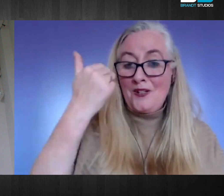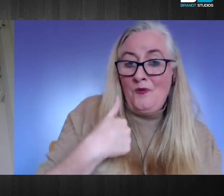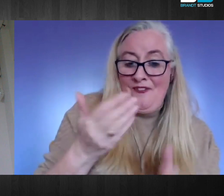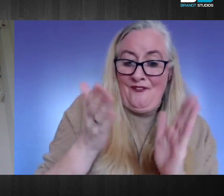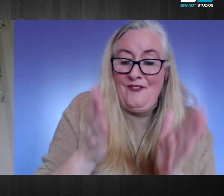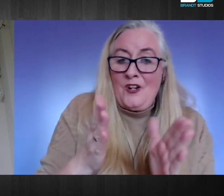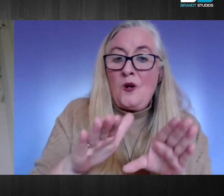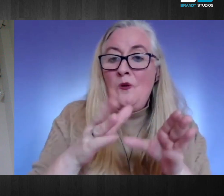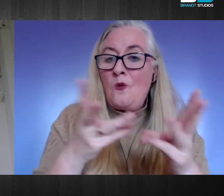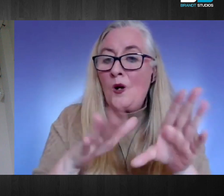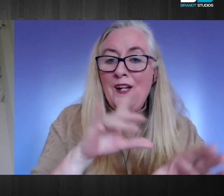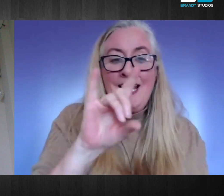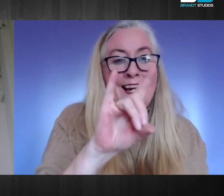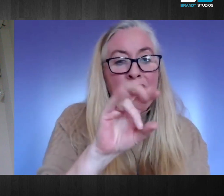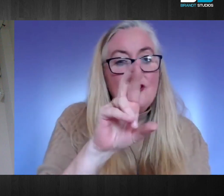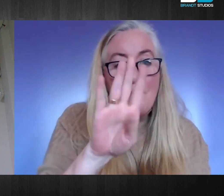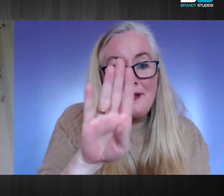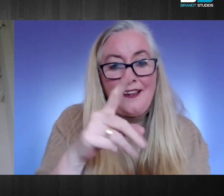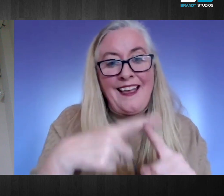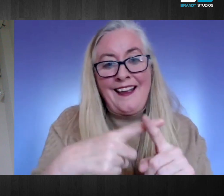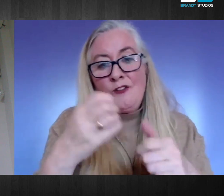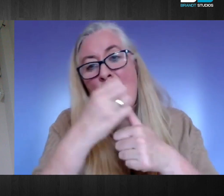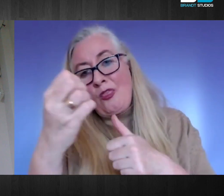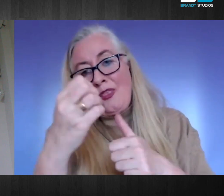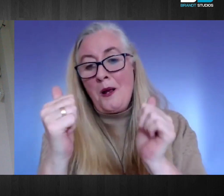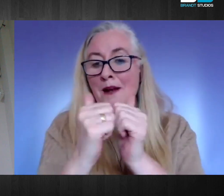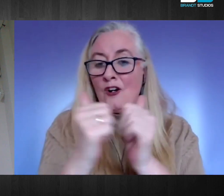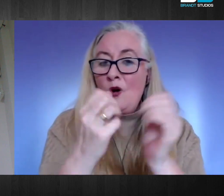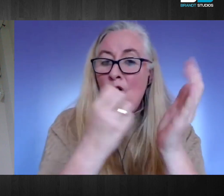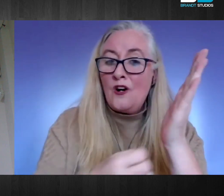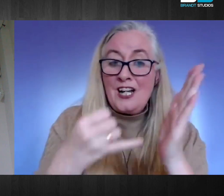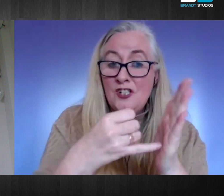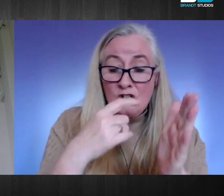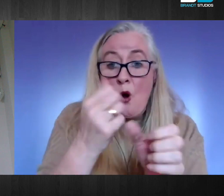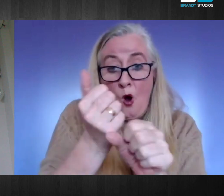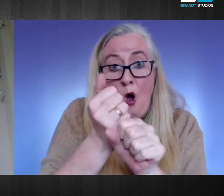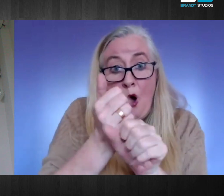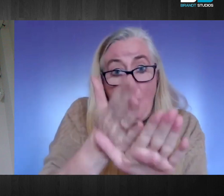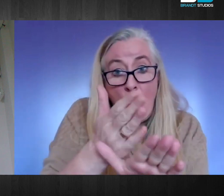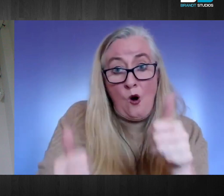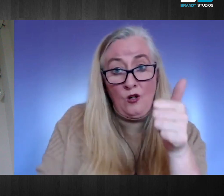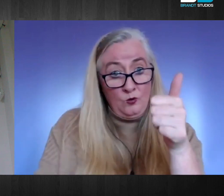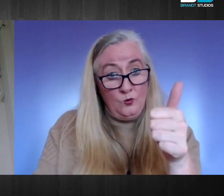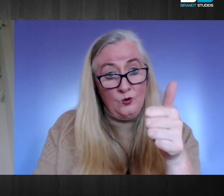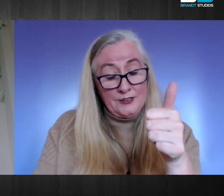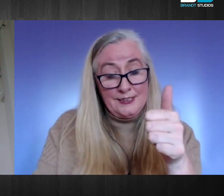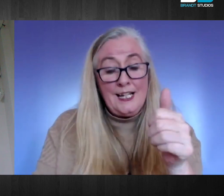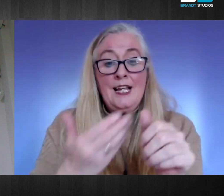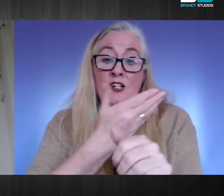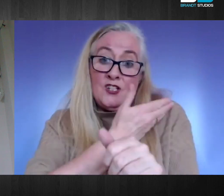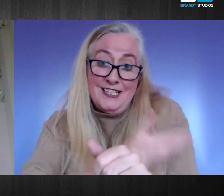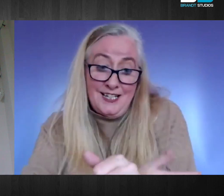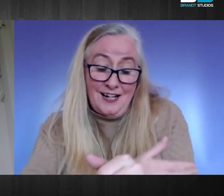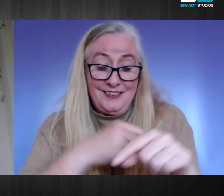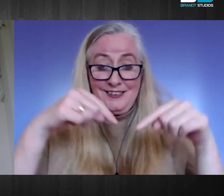partner organisations previously. So all good. It's a super service. It's starting with the COVID-19 focus,